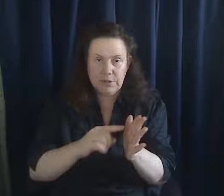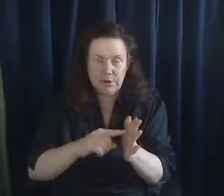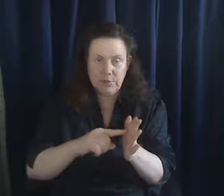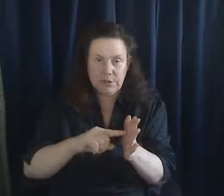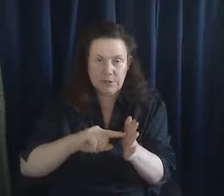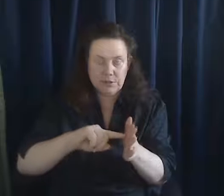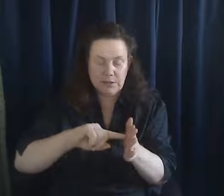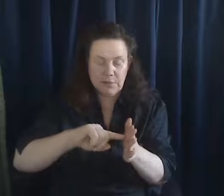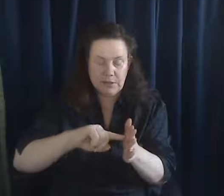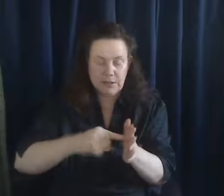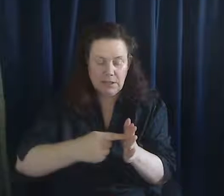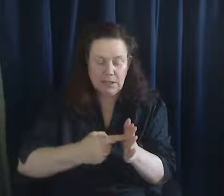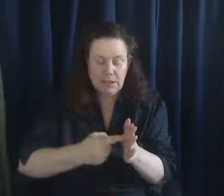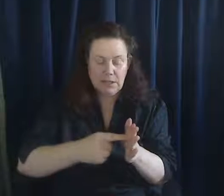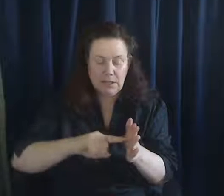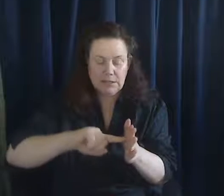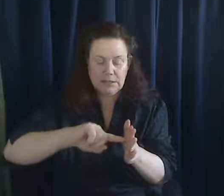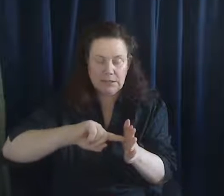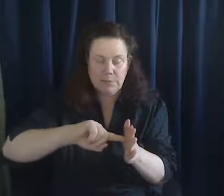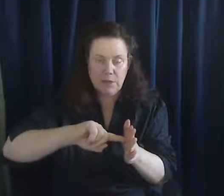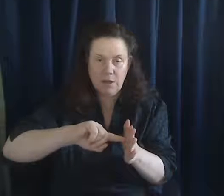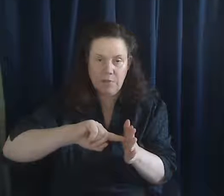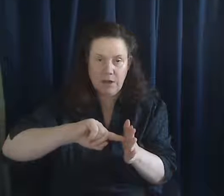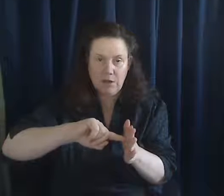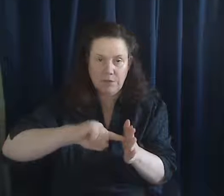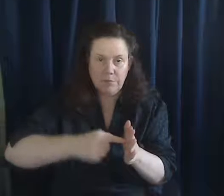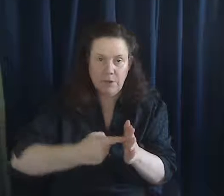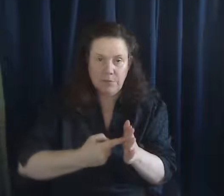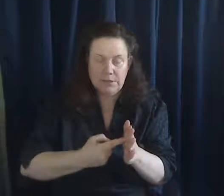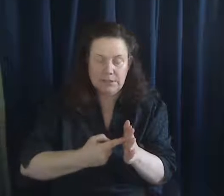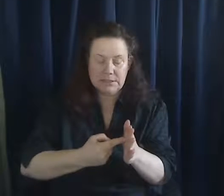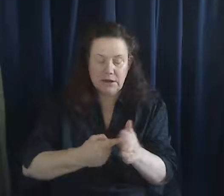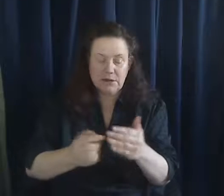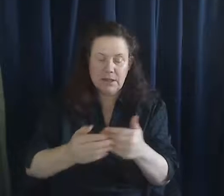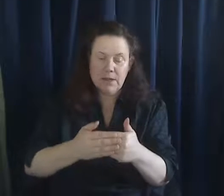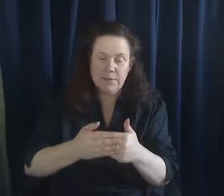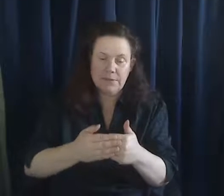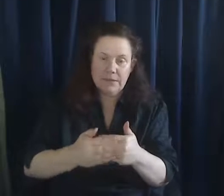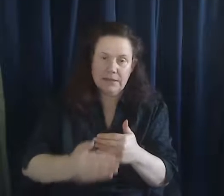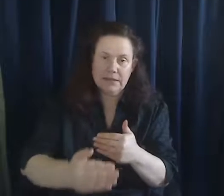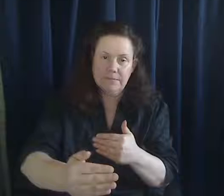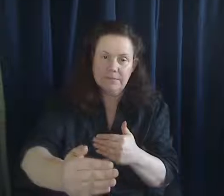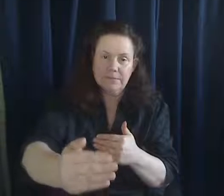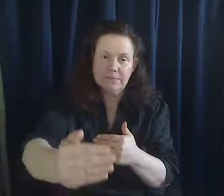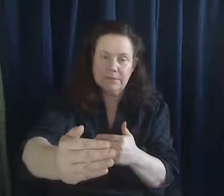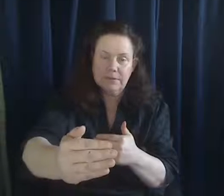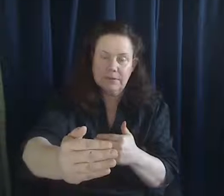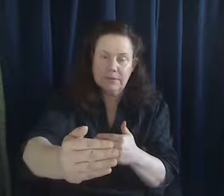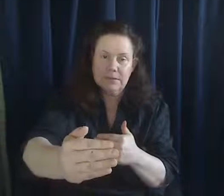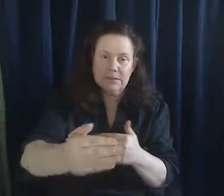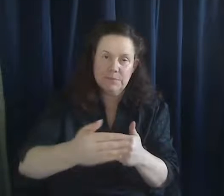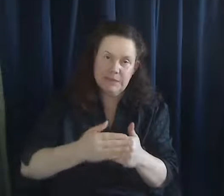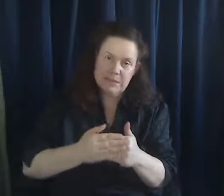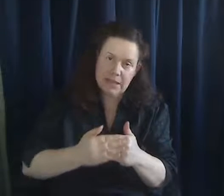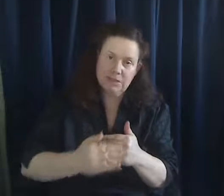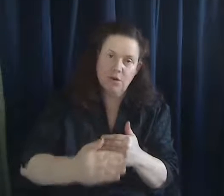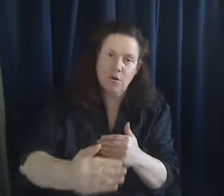or pointer and tall man, and it's palm out, palm in, start, but then this means and go